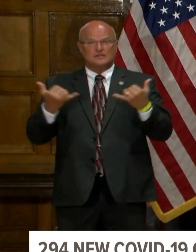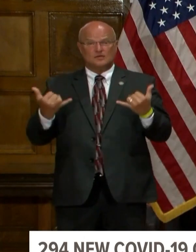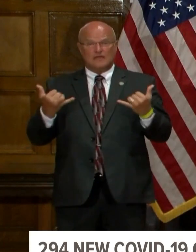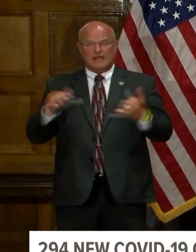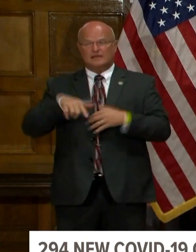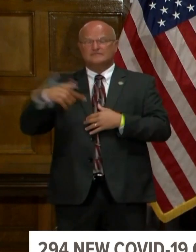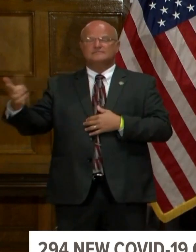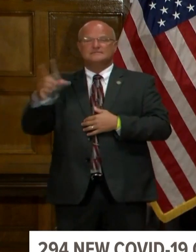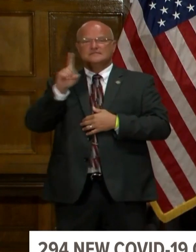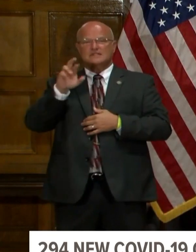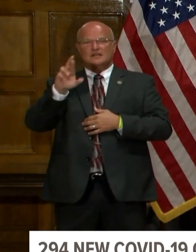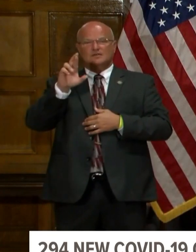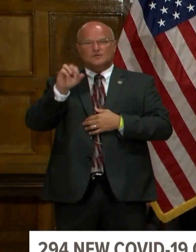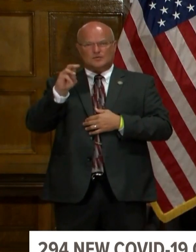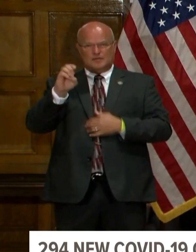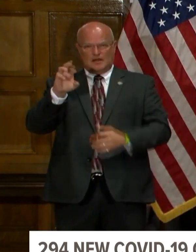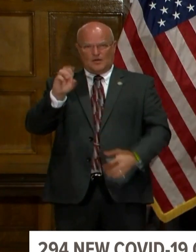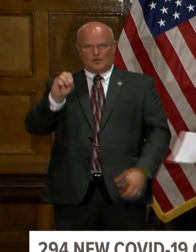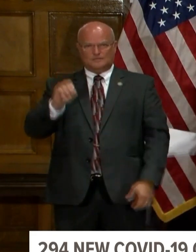that, Dr. Romero.